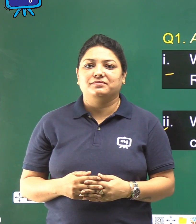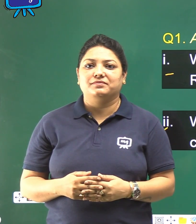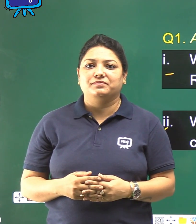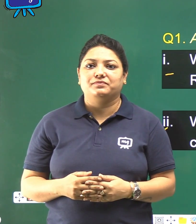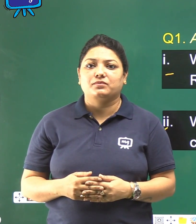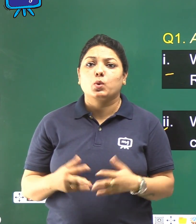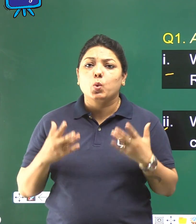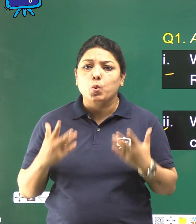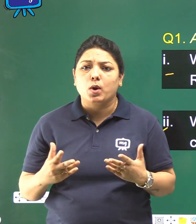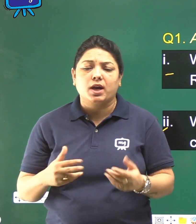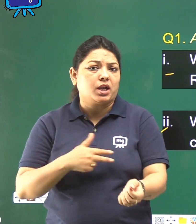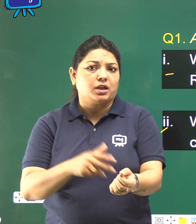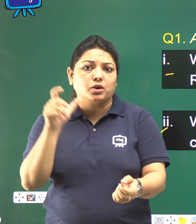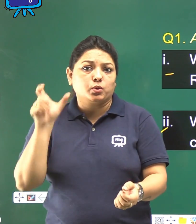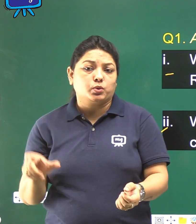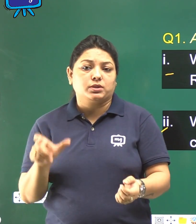why did Roshan Lal